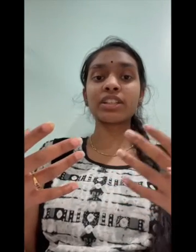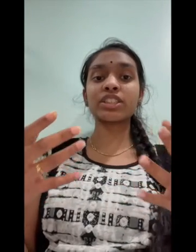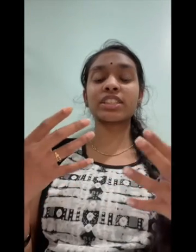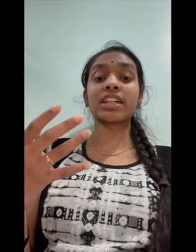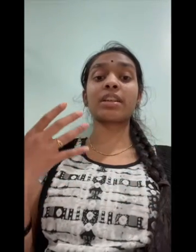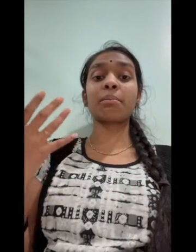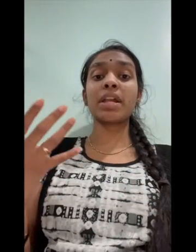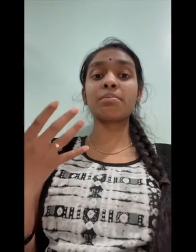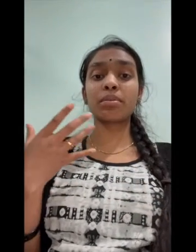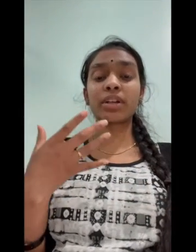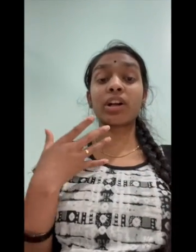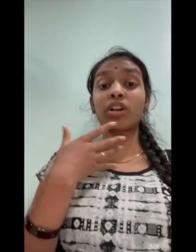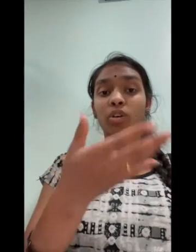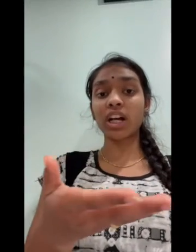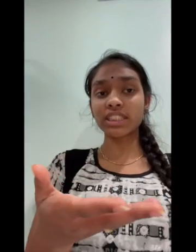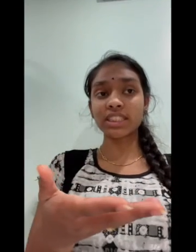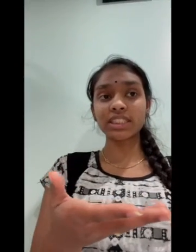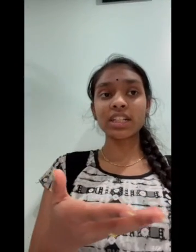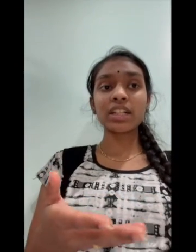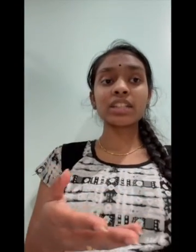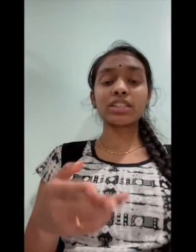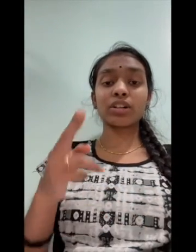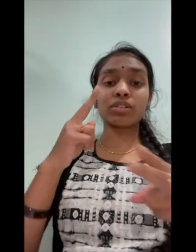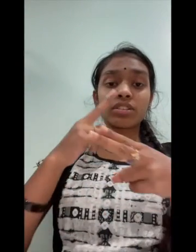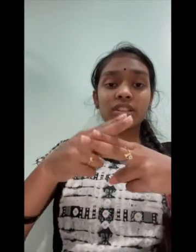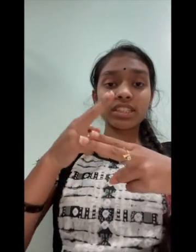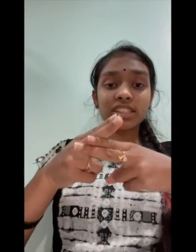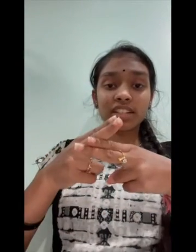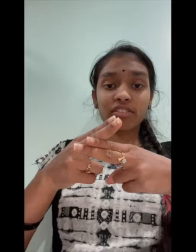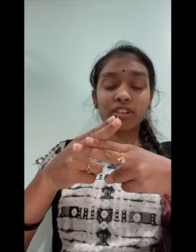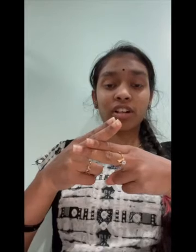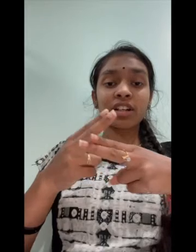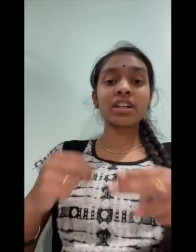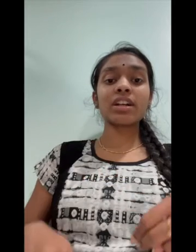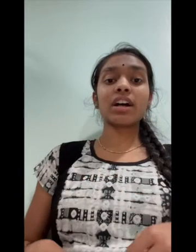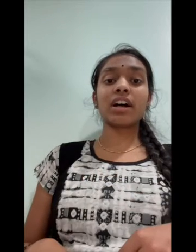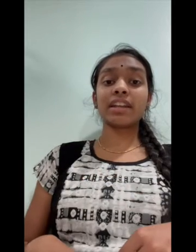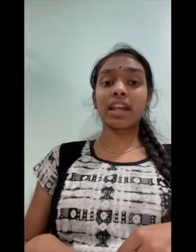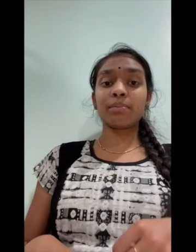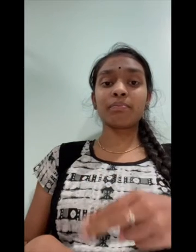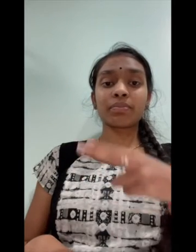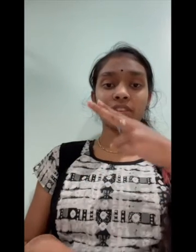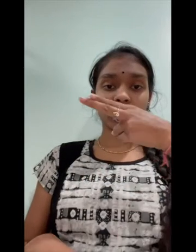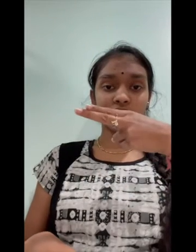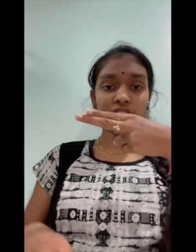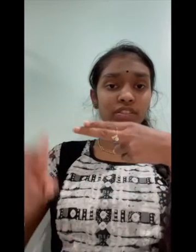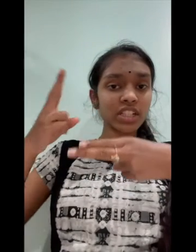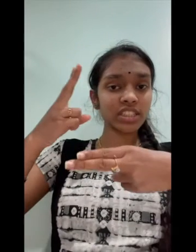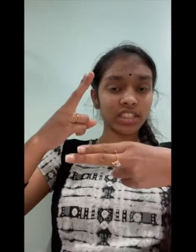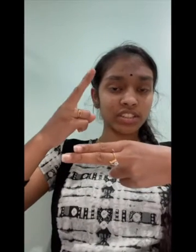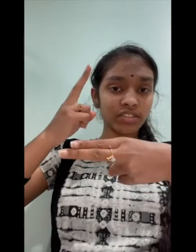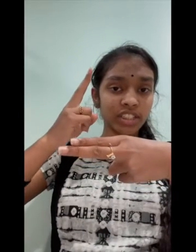just get the main point across. So this stands for name. Take your two